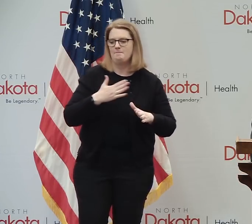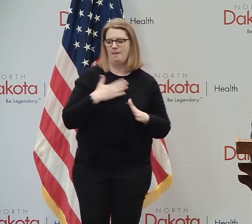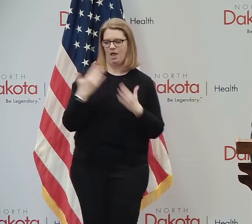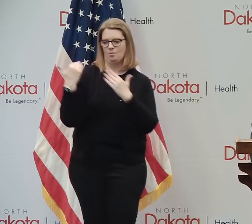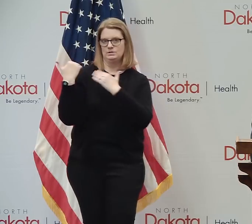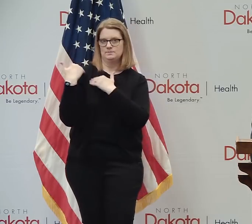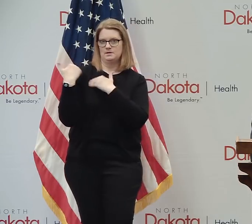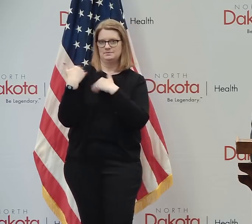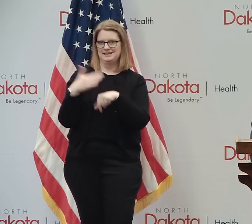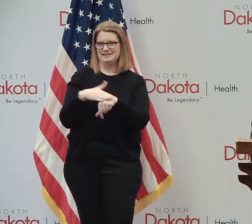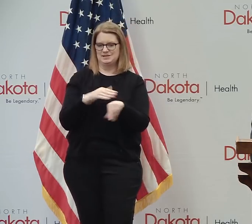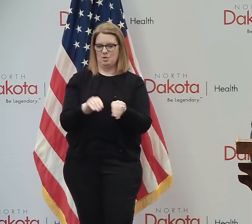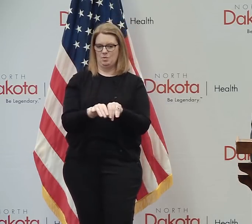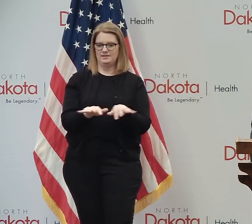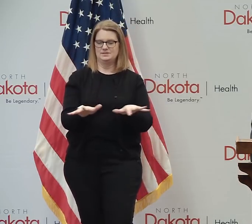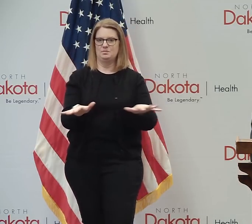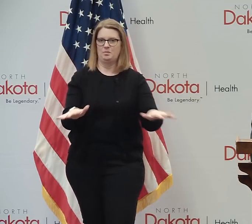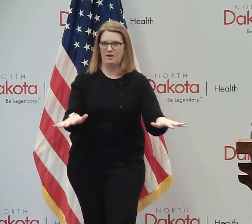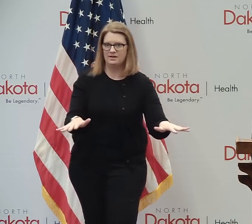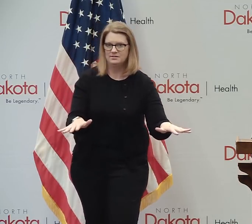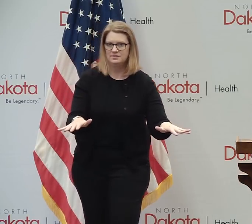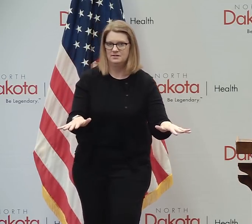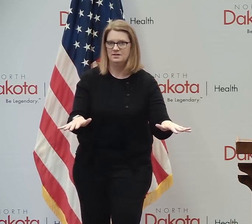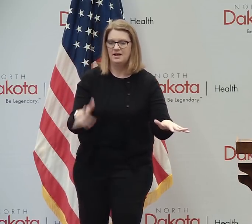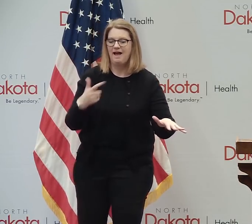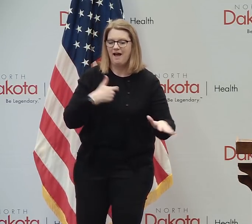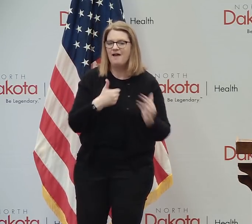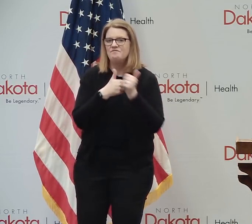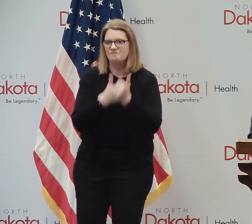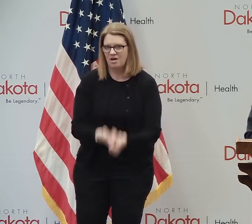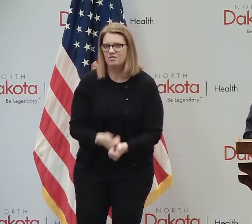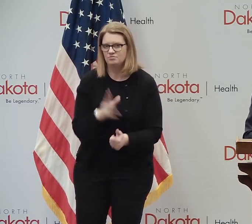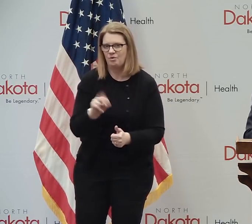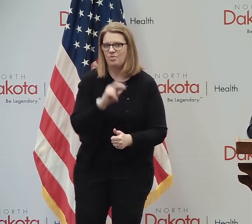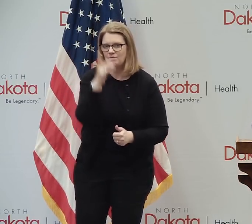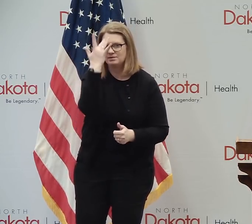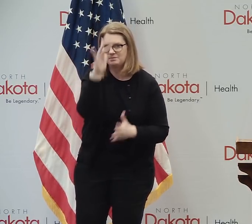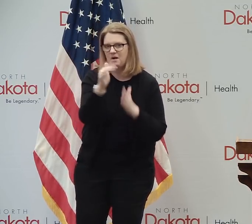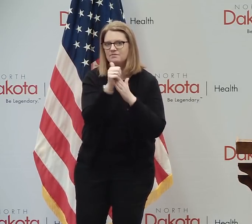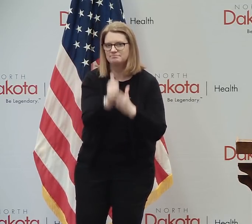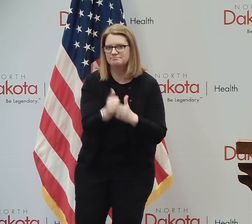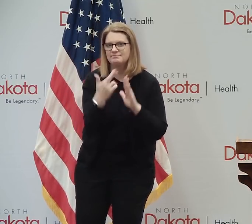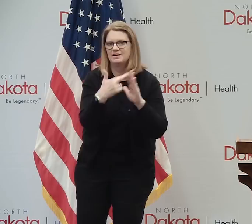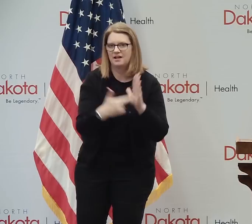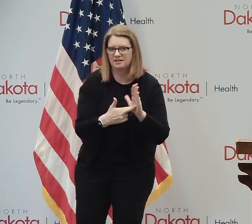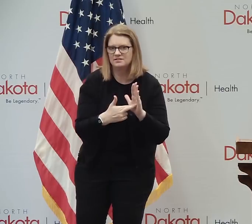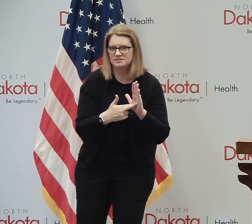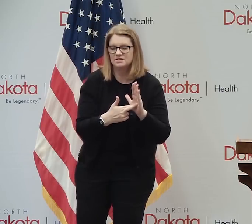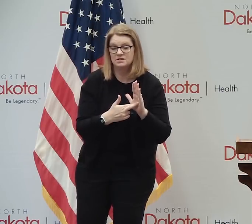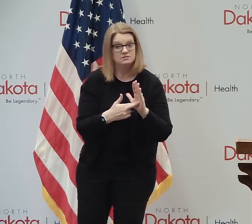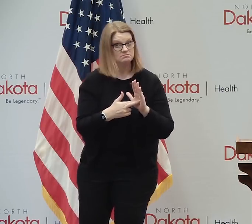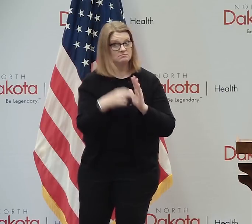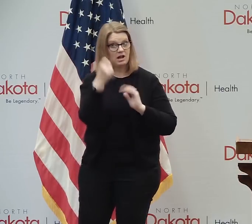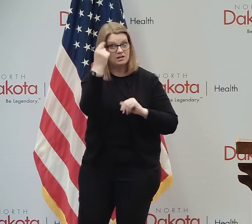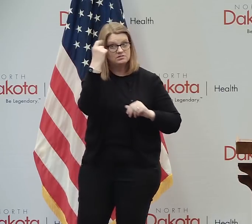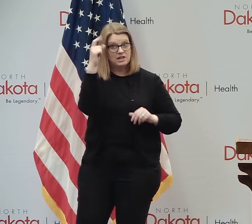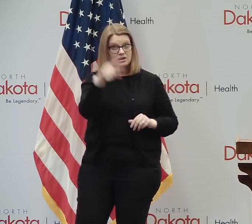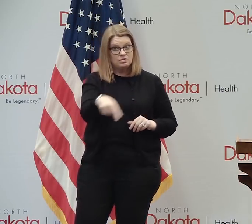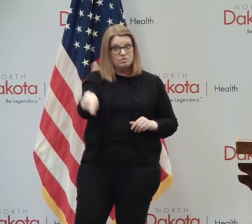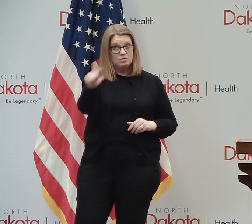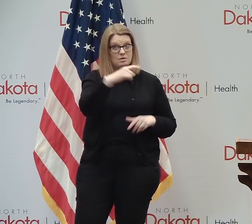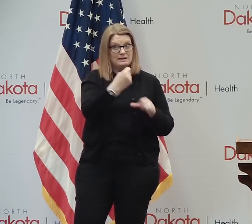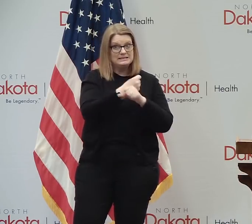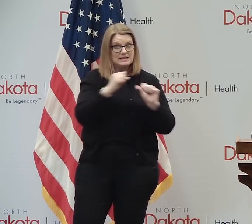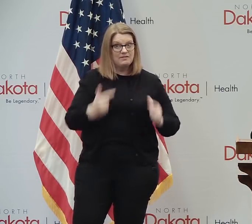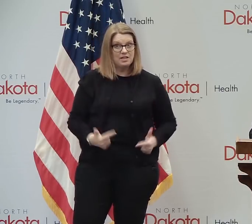potentially deadly virus by following the North Dakota SMART guidelines, because you may be saving the lives of your own loved ones,